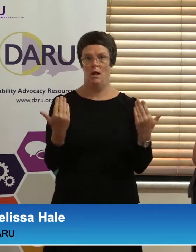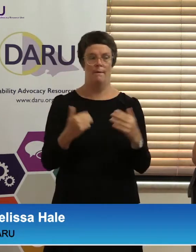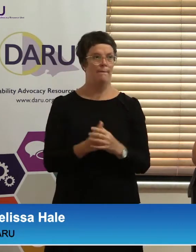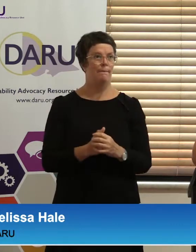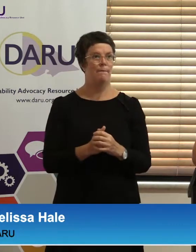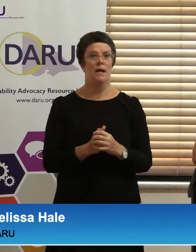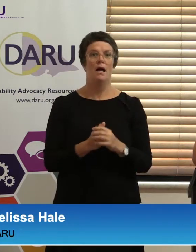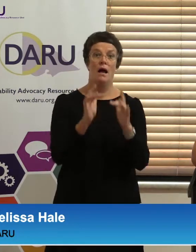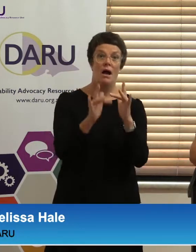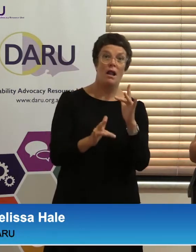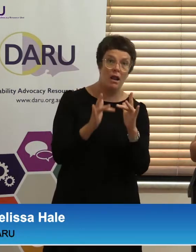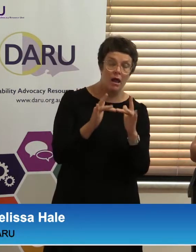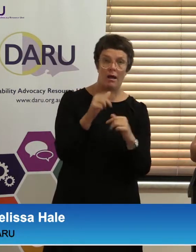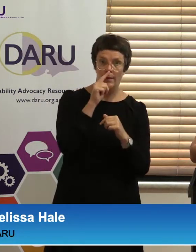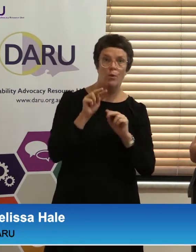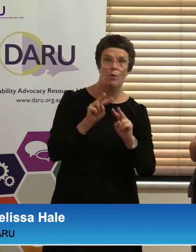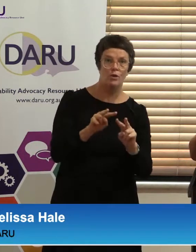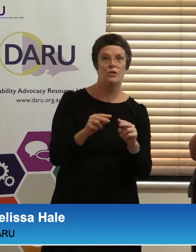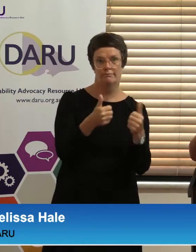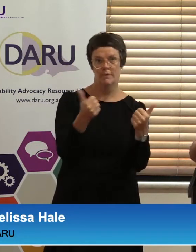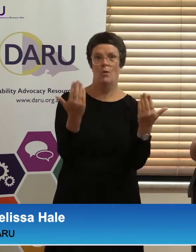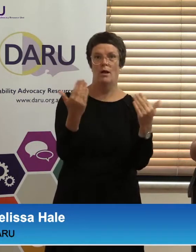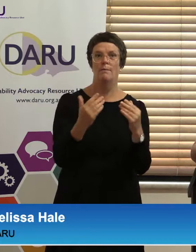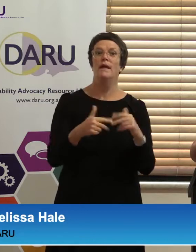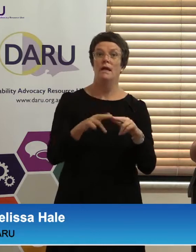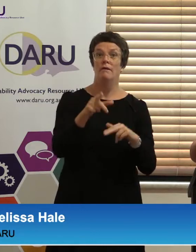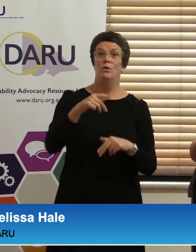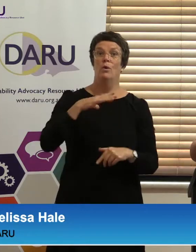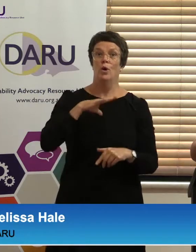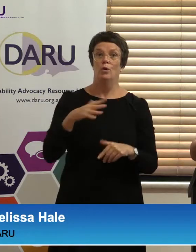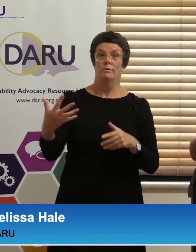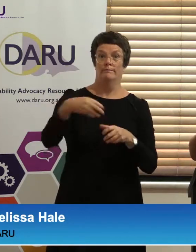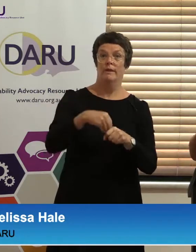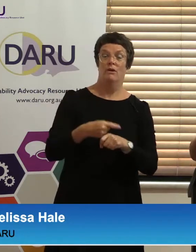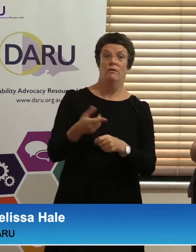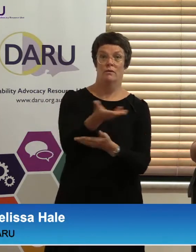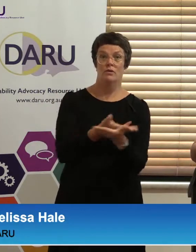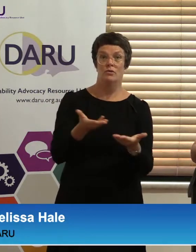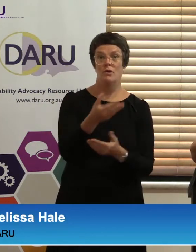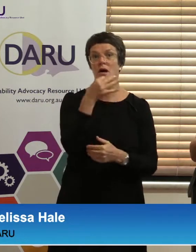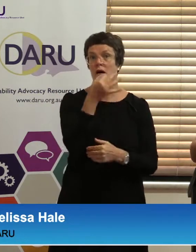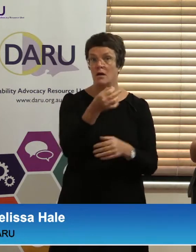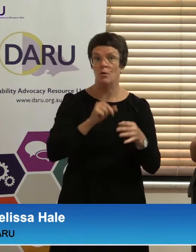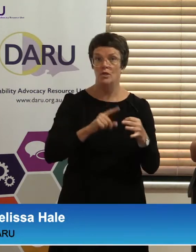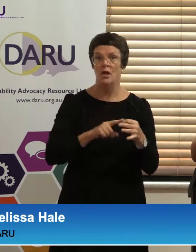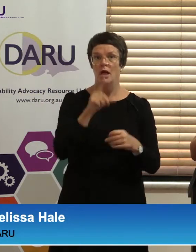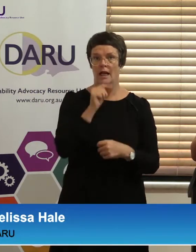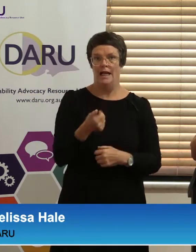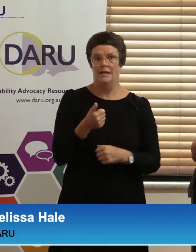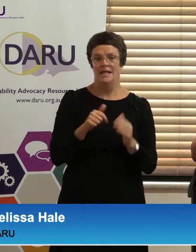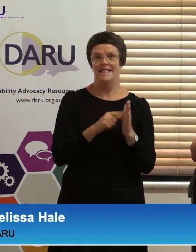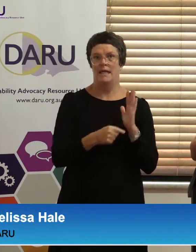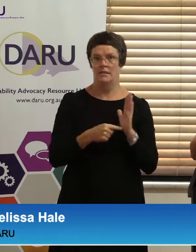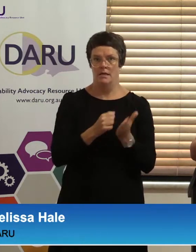have joined online. Just a reminder, if you would like to contribute to the discussion or ask a question, please take the number on